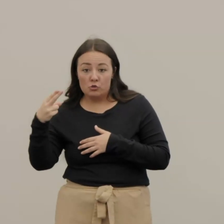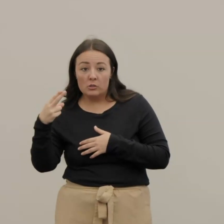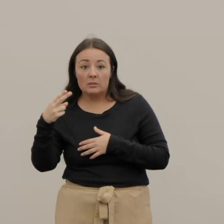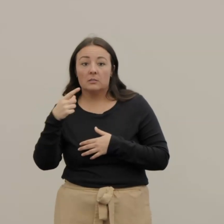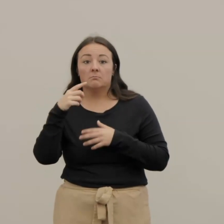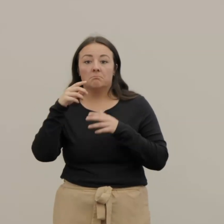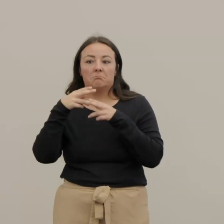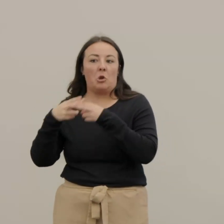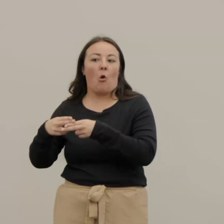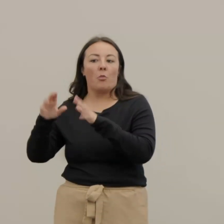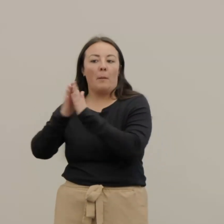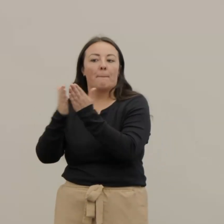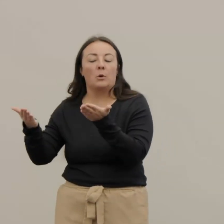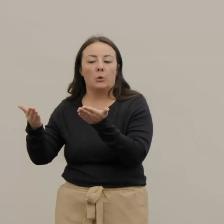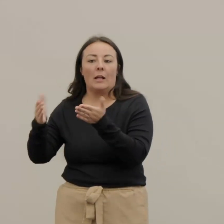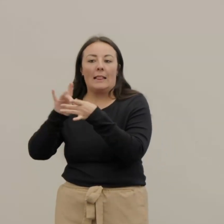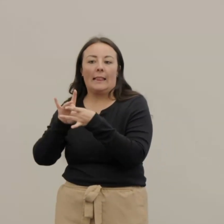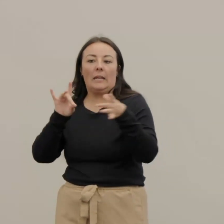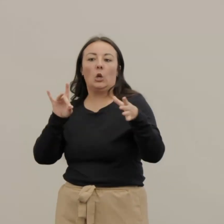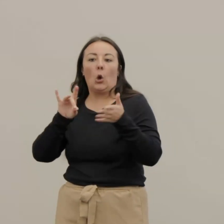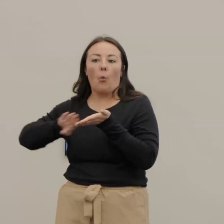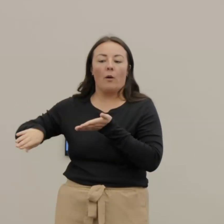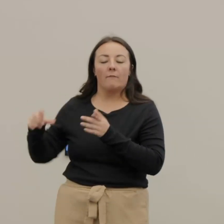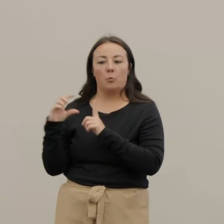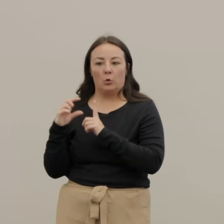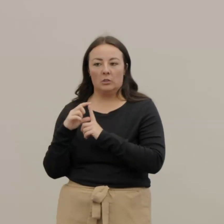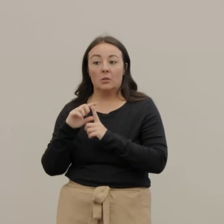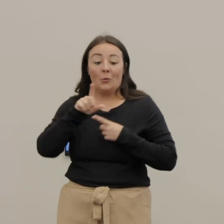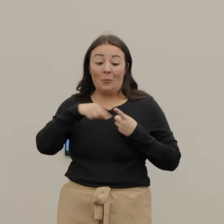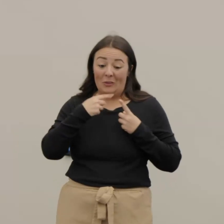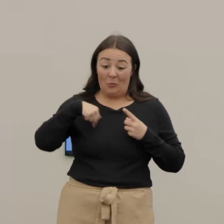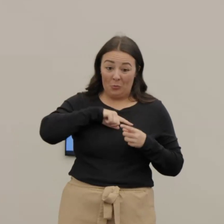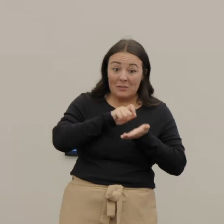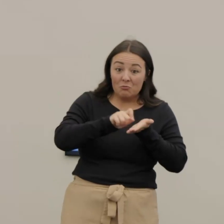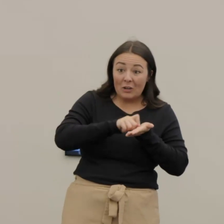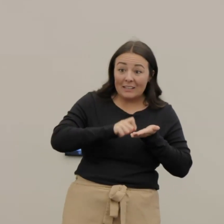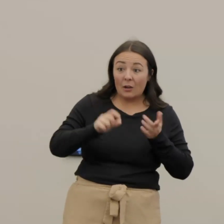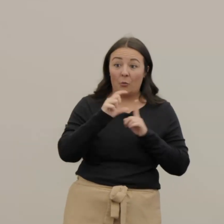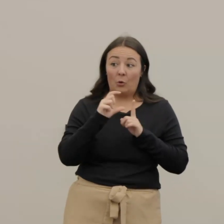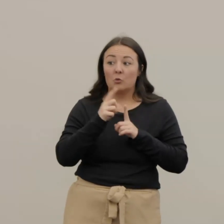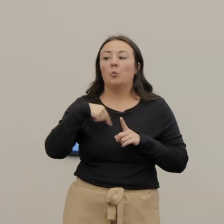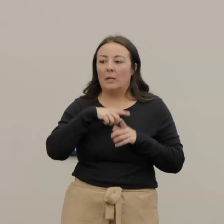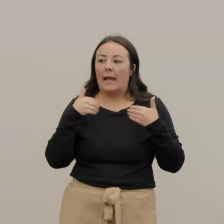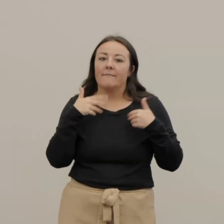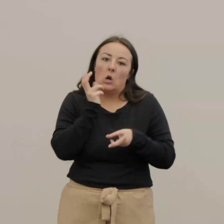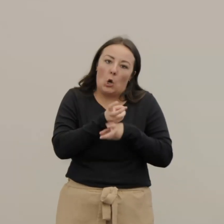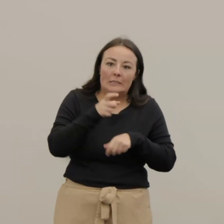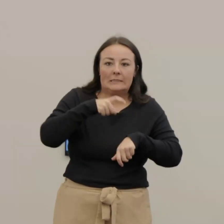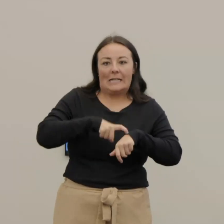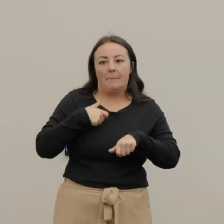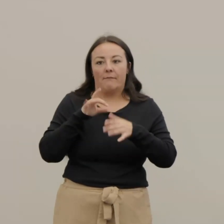Words. When we've written words down, we kind of have a hard time letting go of